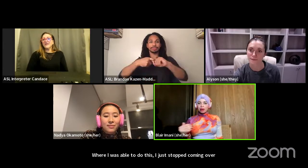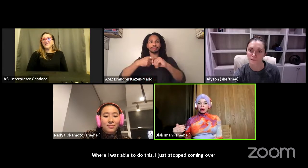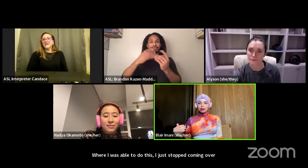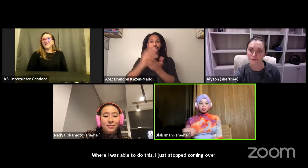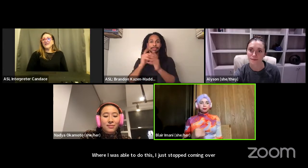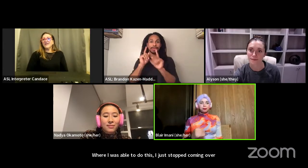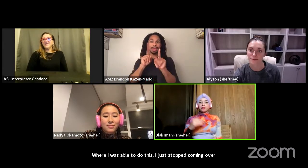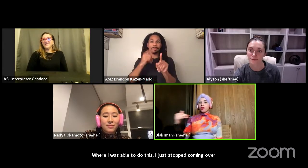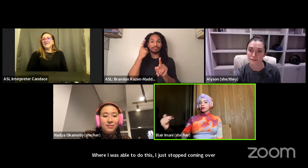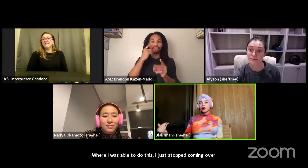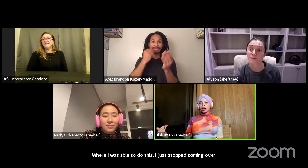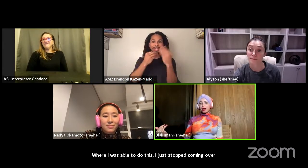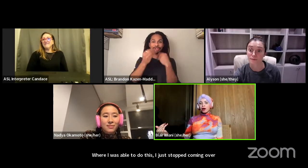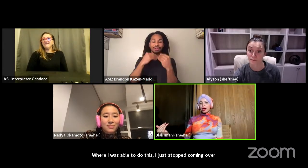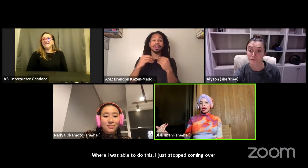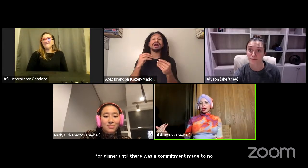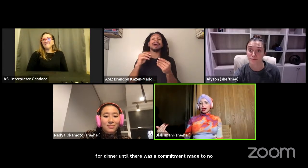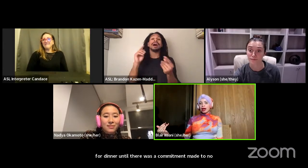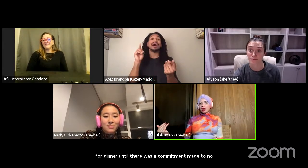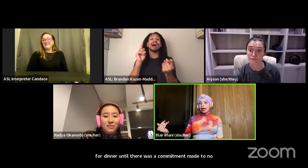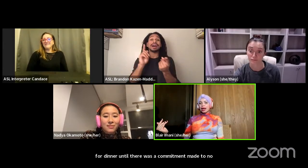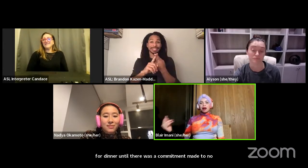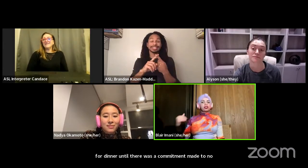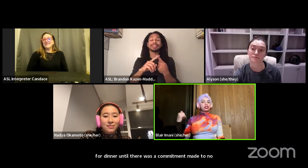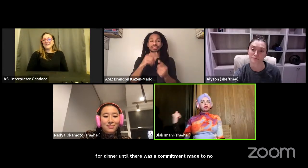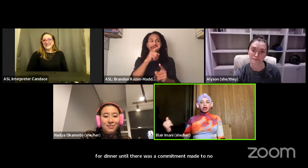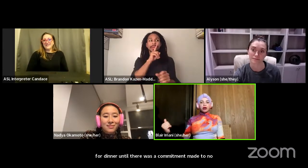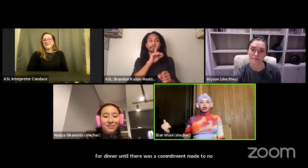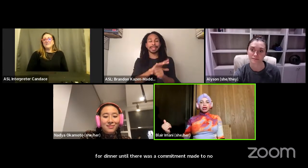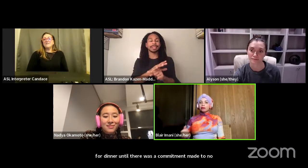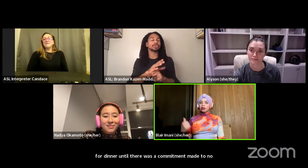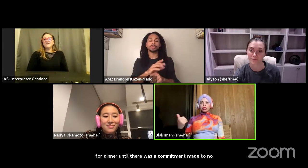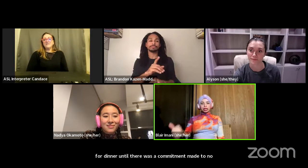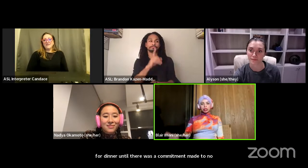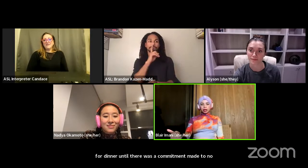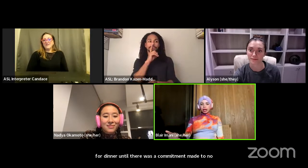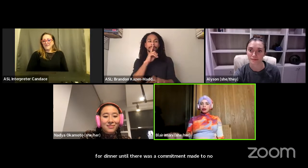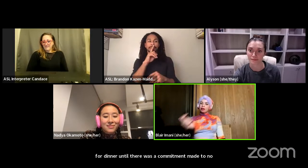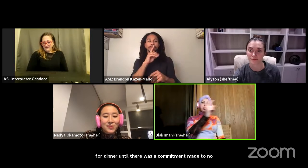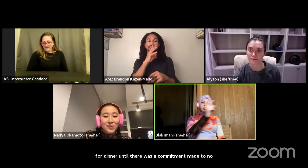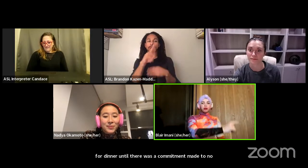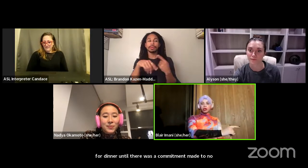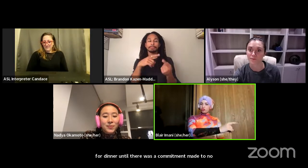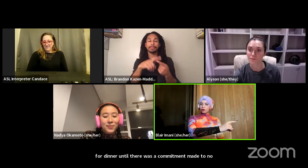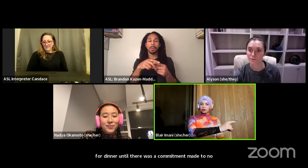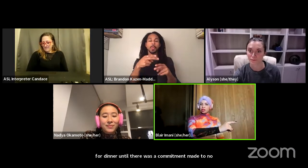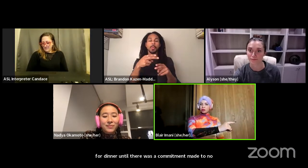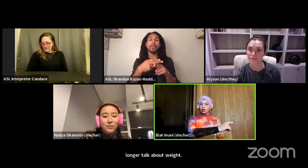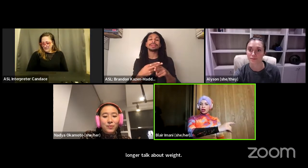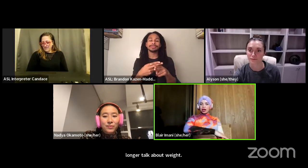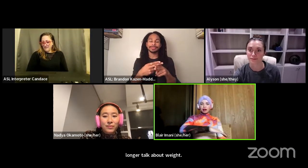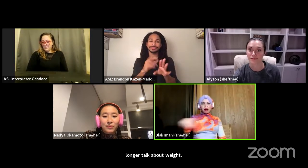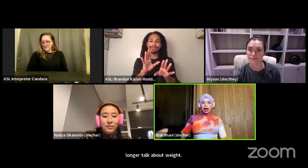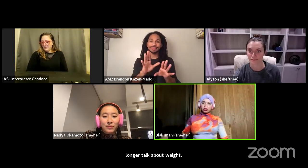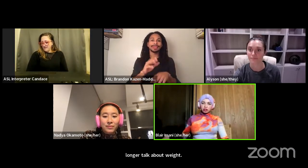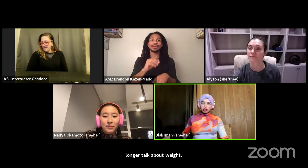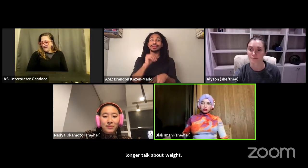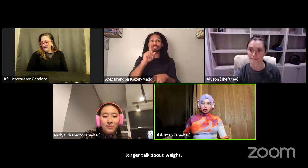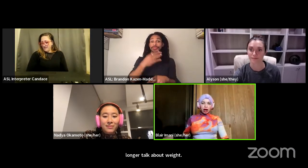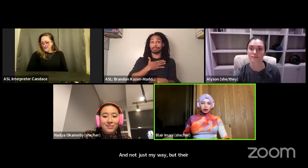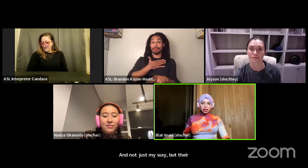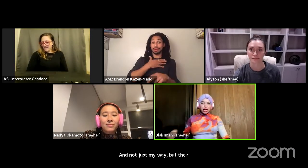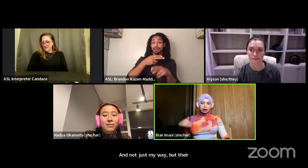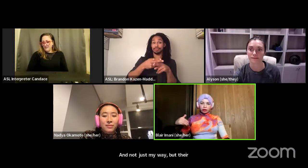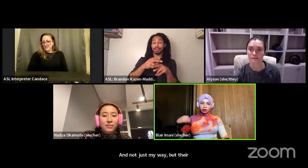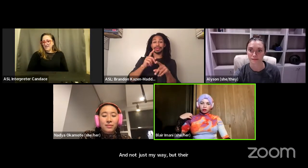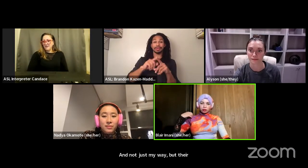was a commitment made to no longer talk about weight. And not just my weight, but their weight, the people on Jeopardy's weight. I just